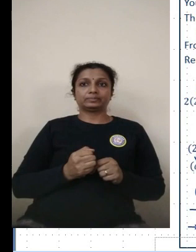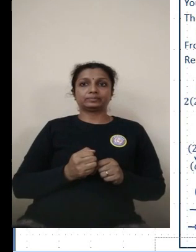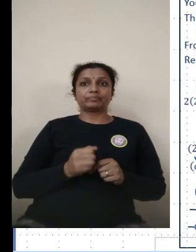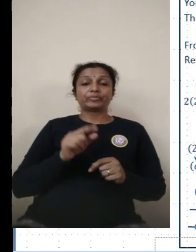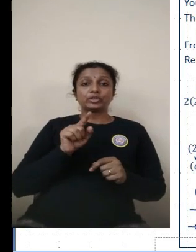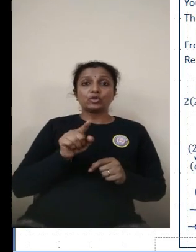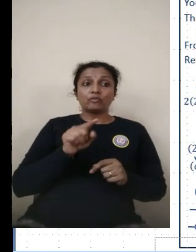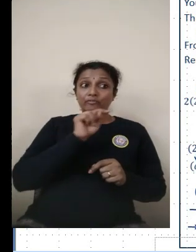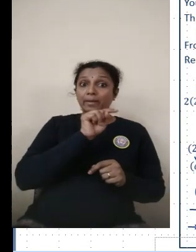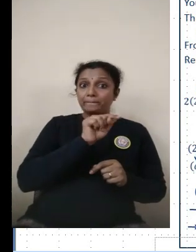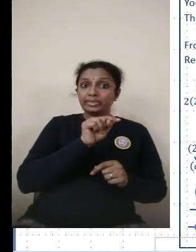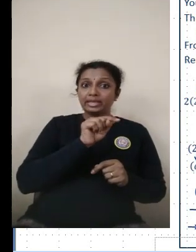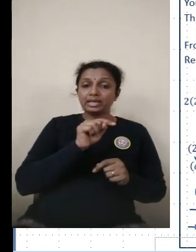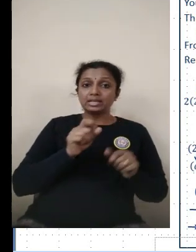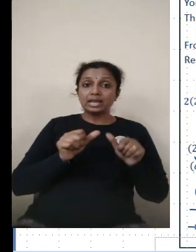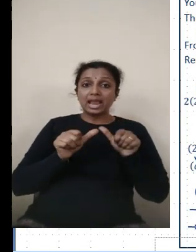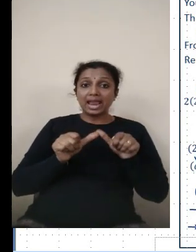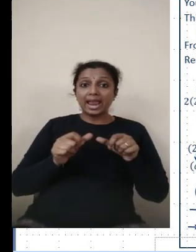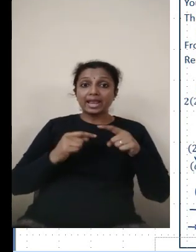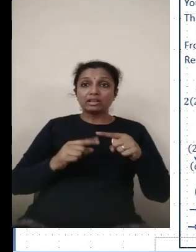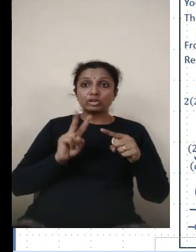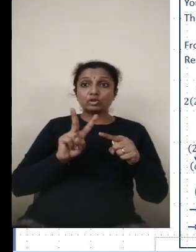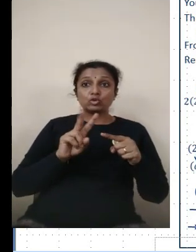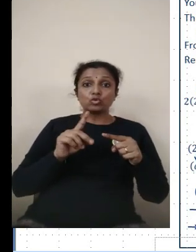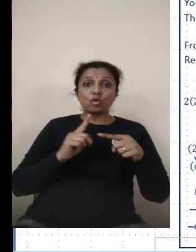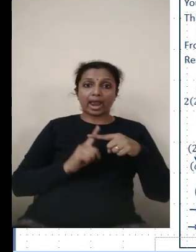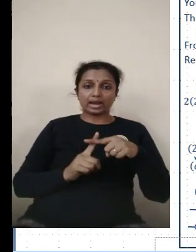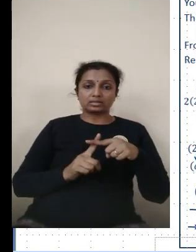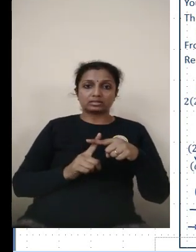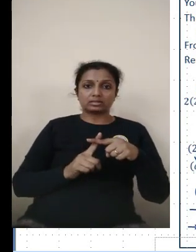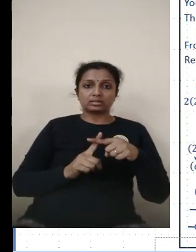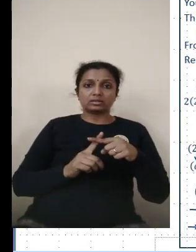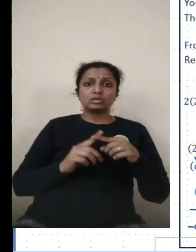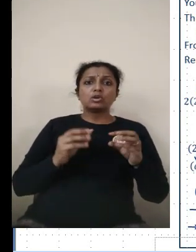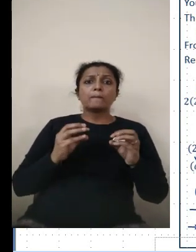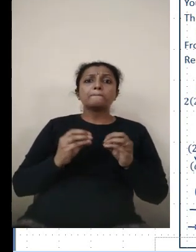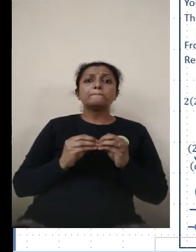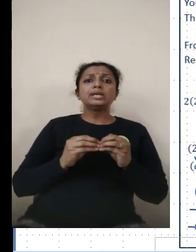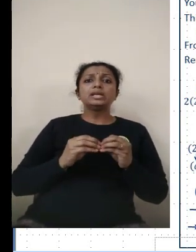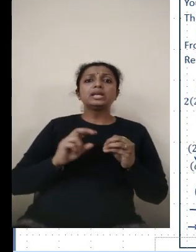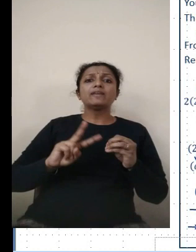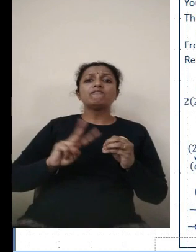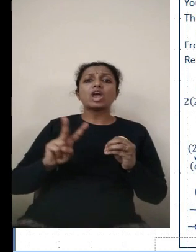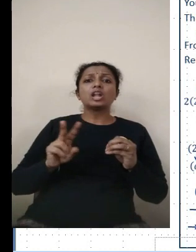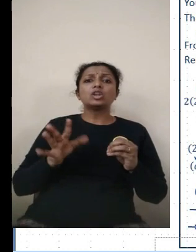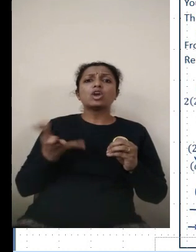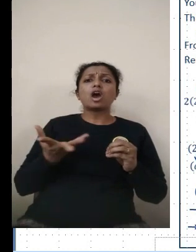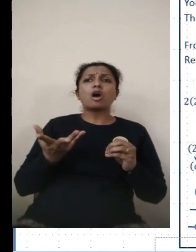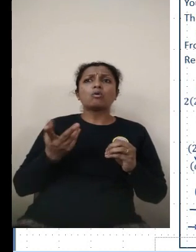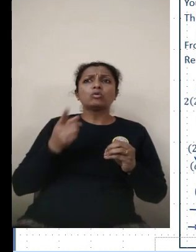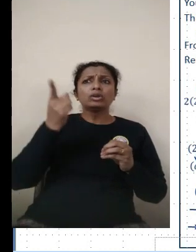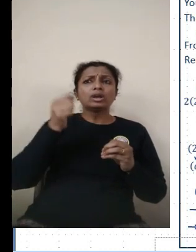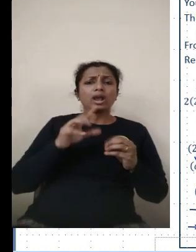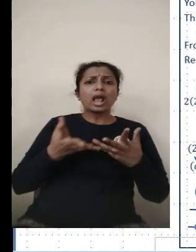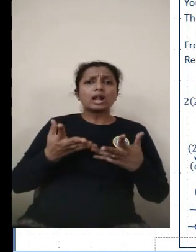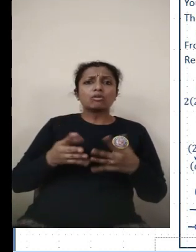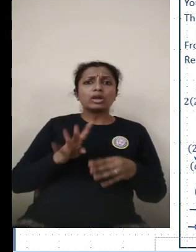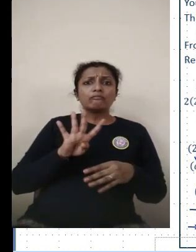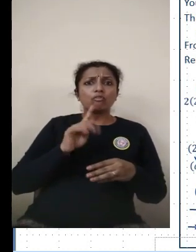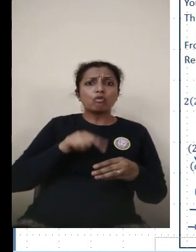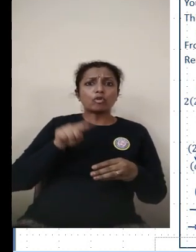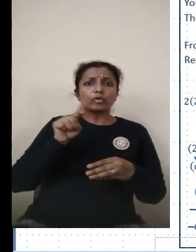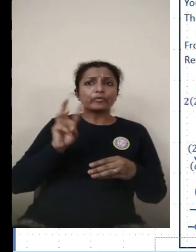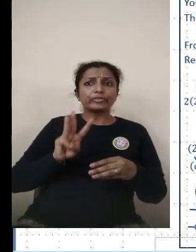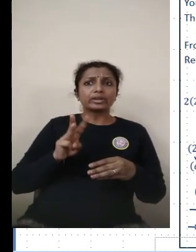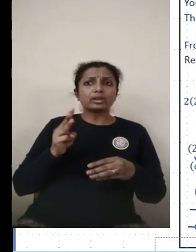2x whole squared, and therefore the value of a is already known. Okay. Now, to find